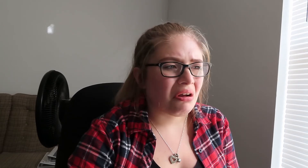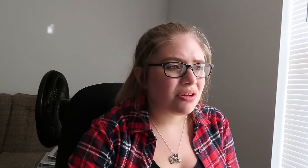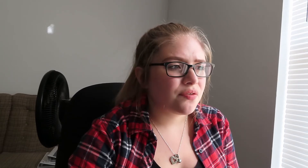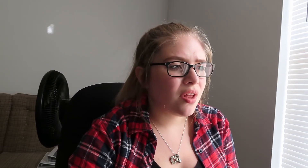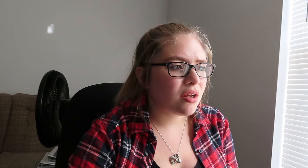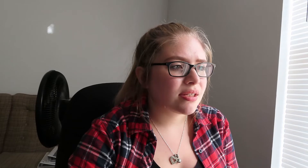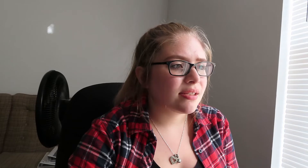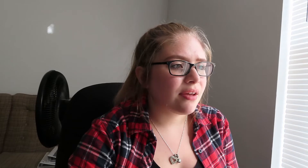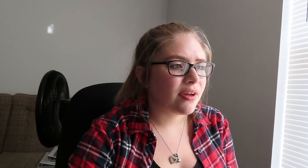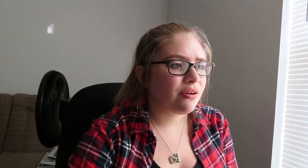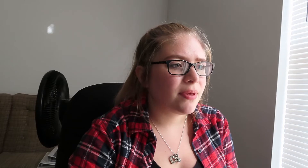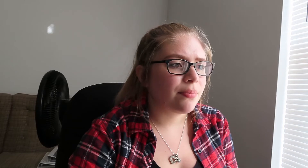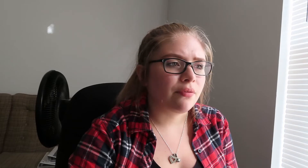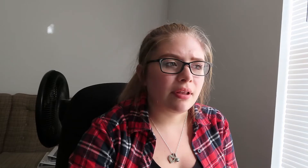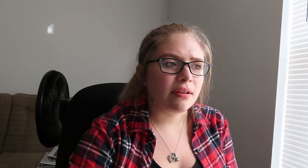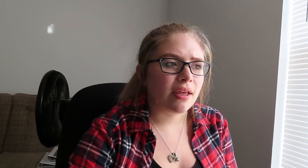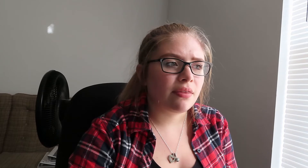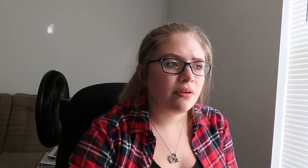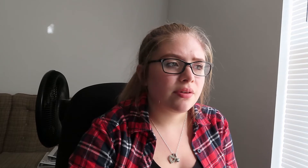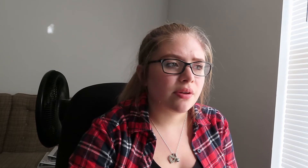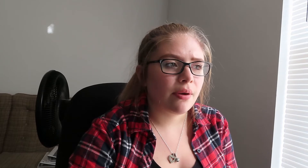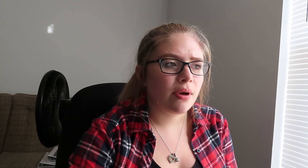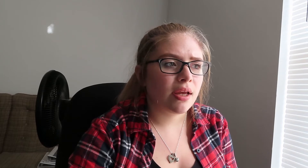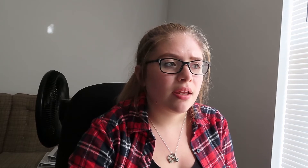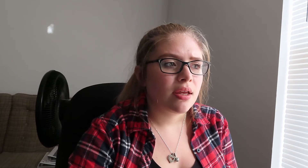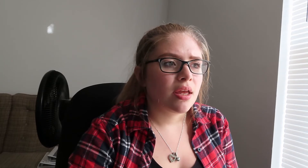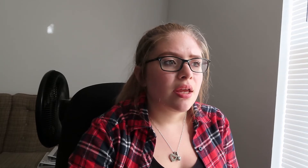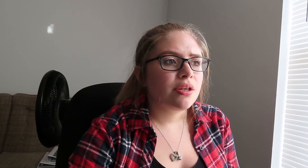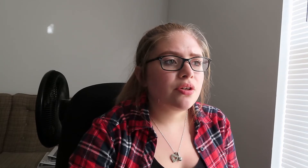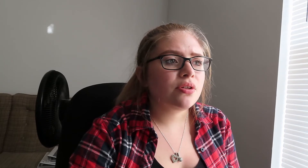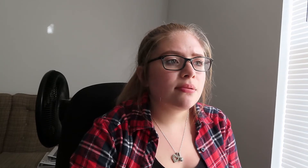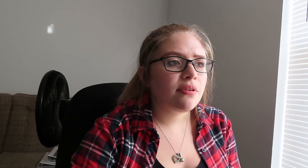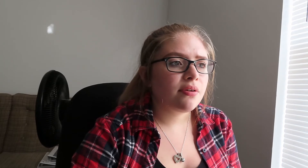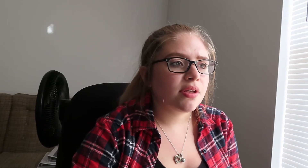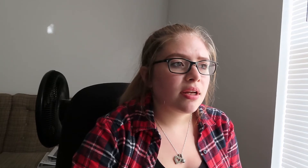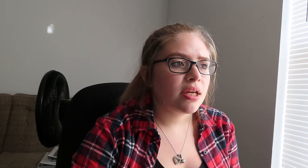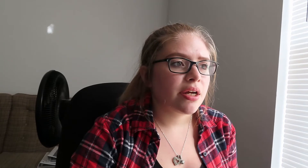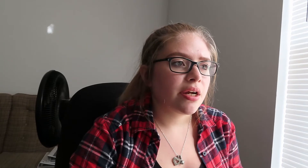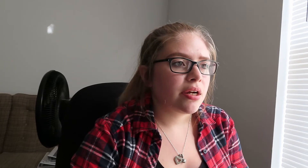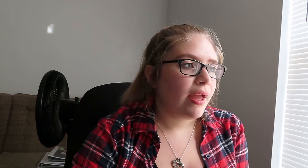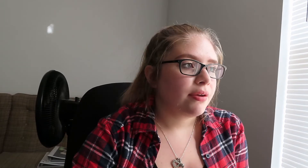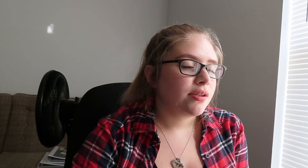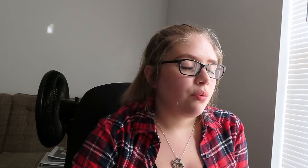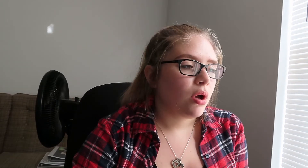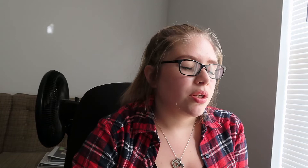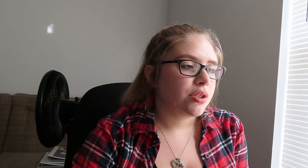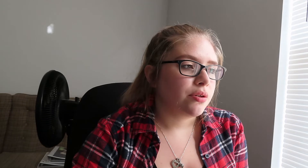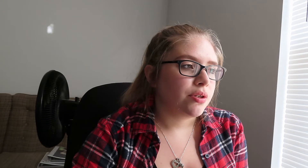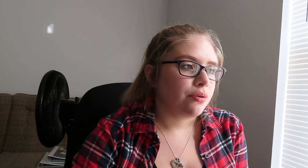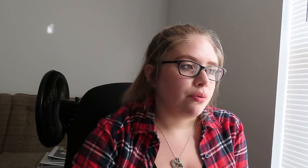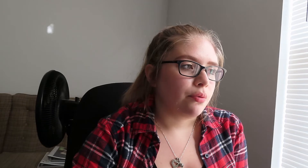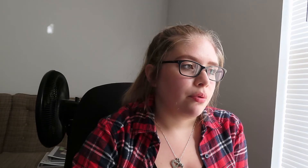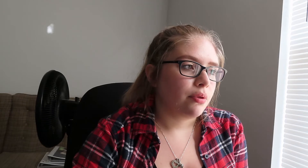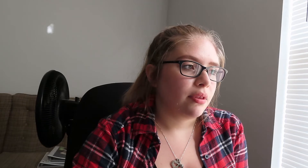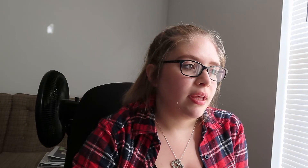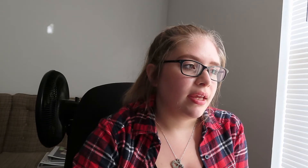college vlogs and stuff i know people really like those so i want to do some of those on here i also want to do like